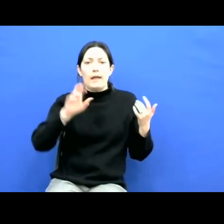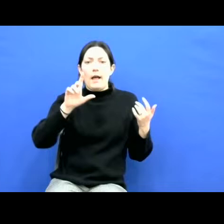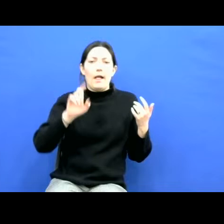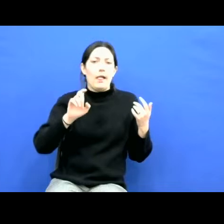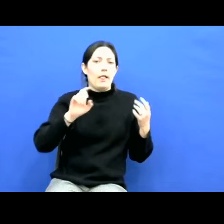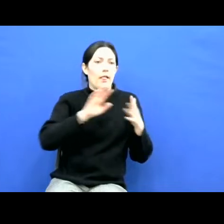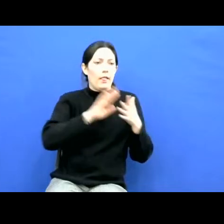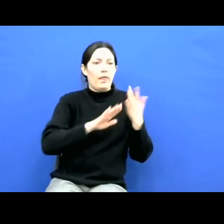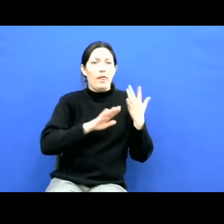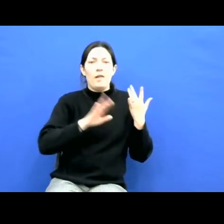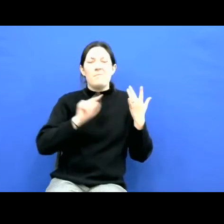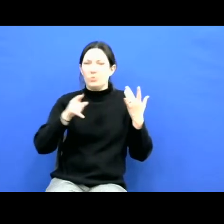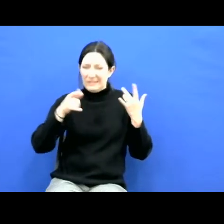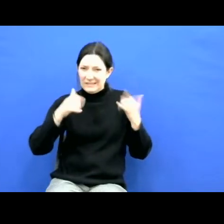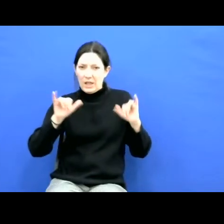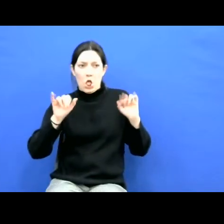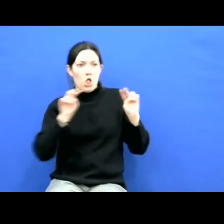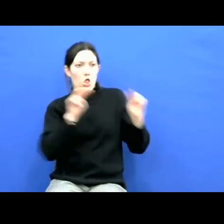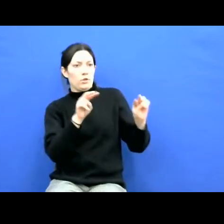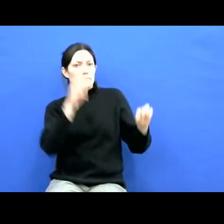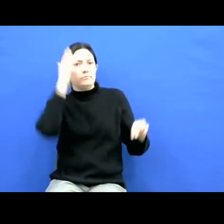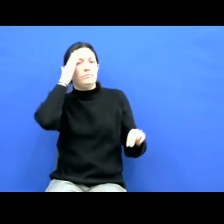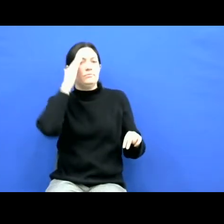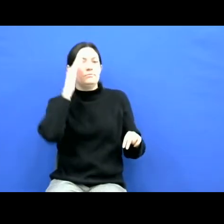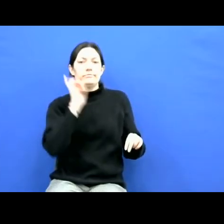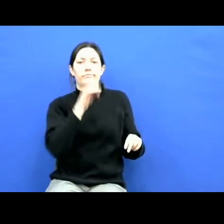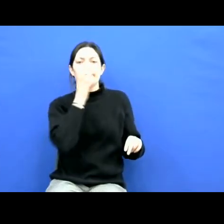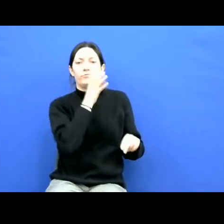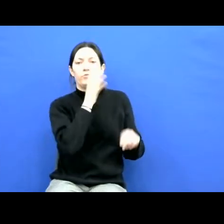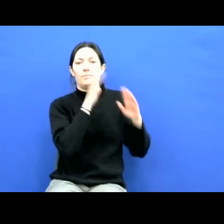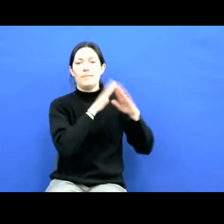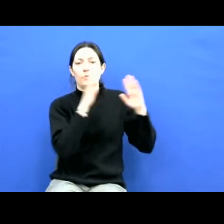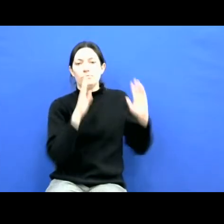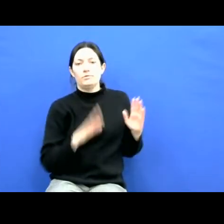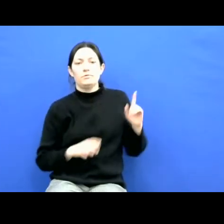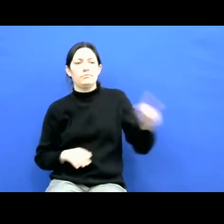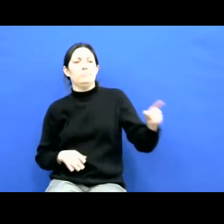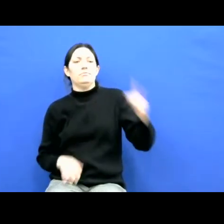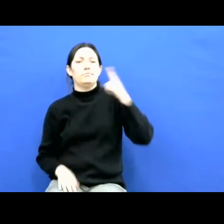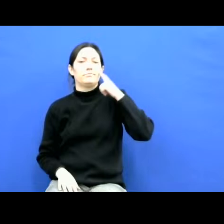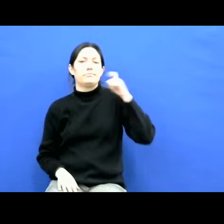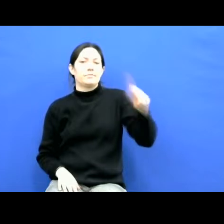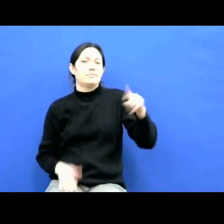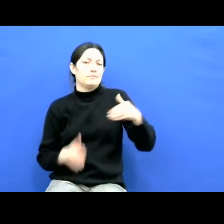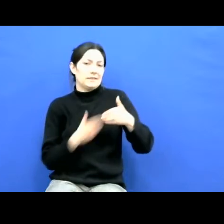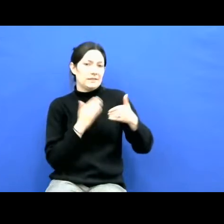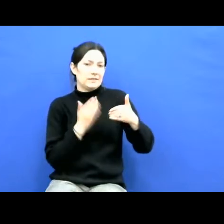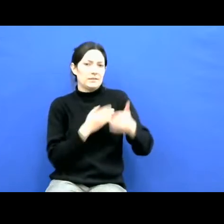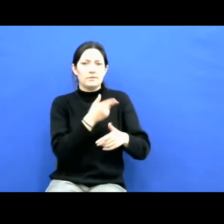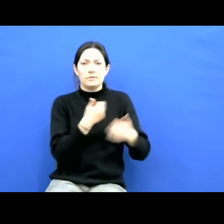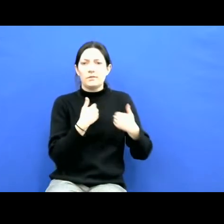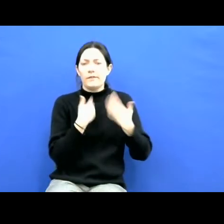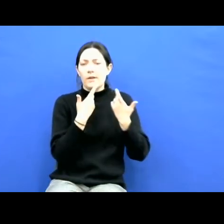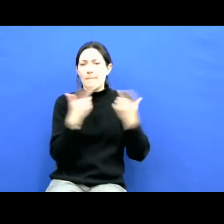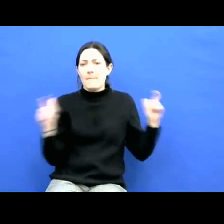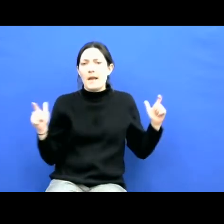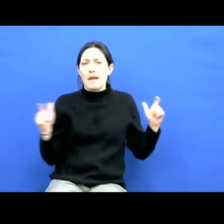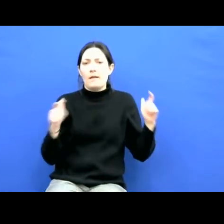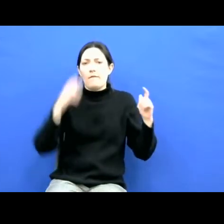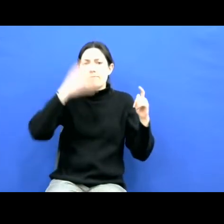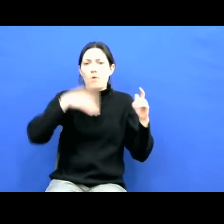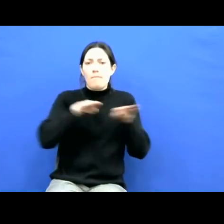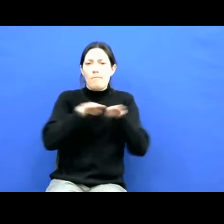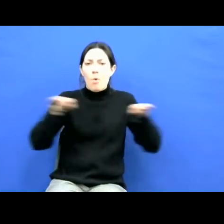say that's a farmhouse. So like I said, even with, you know, and they have the big porches. They even have the